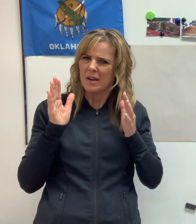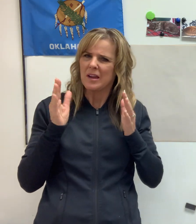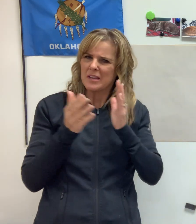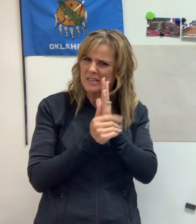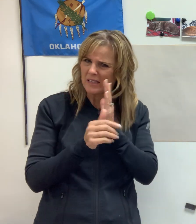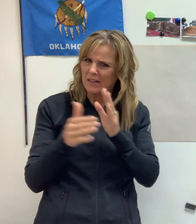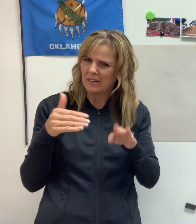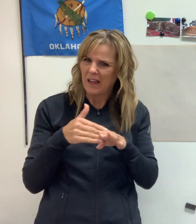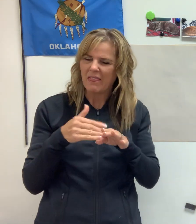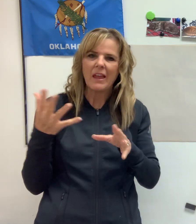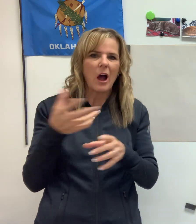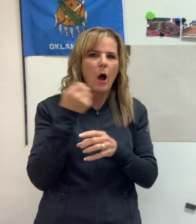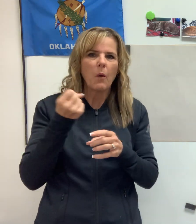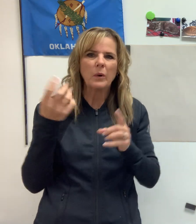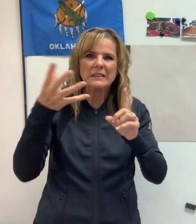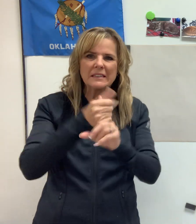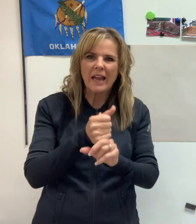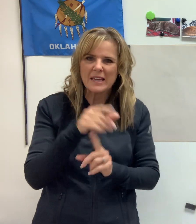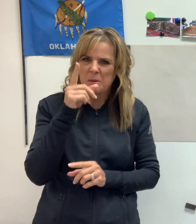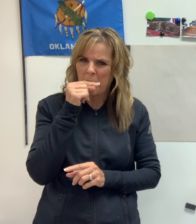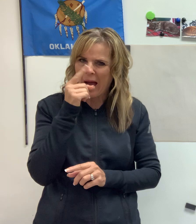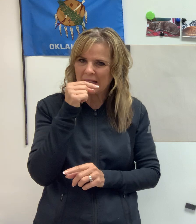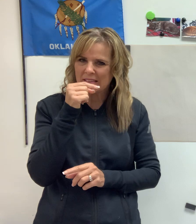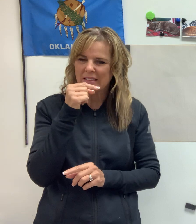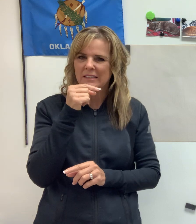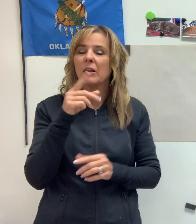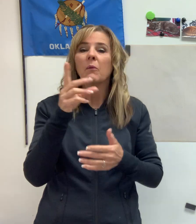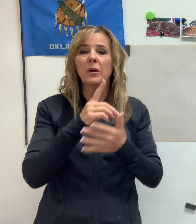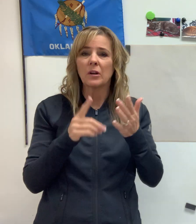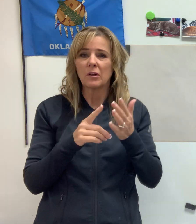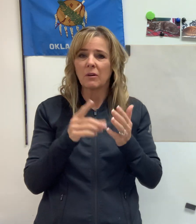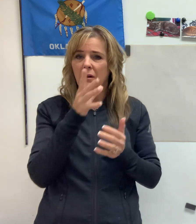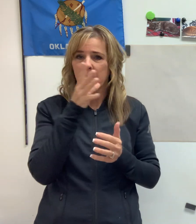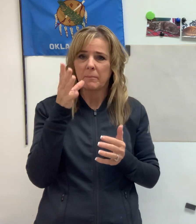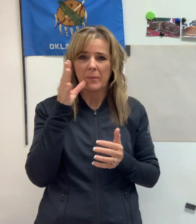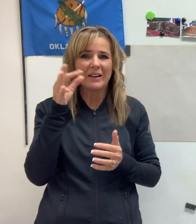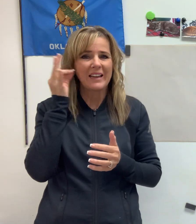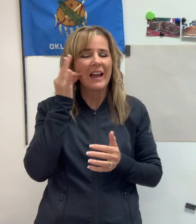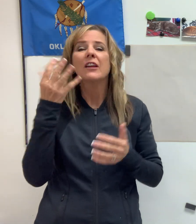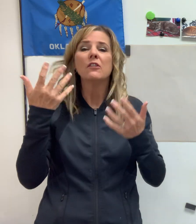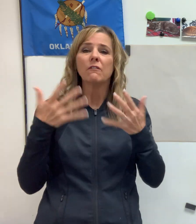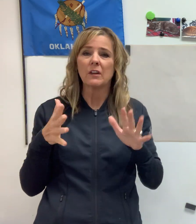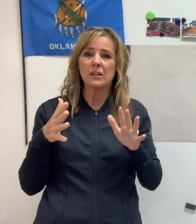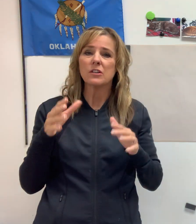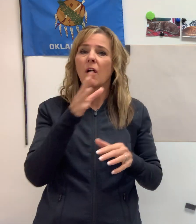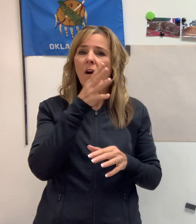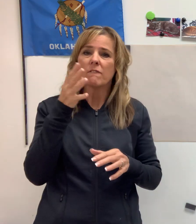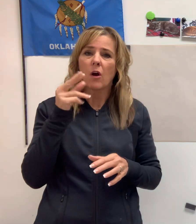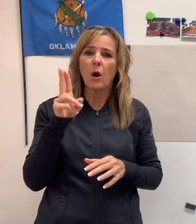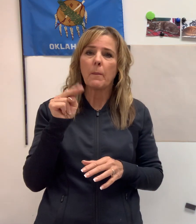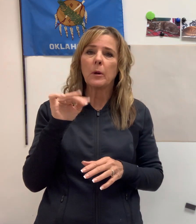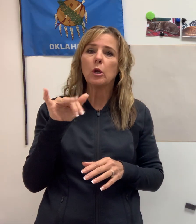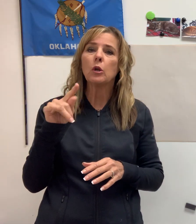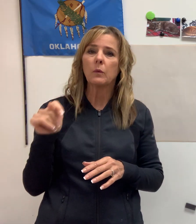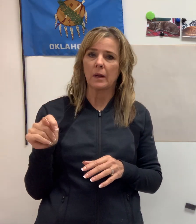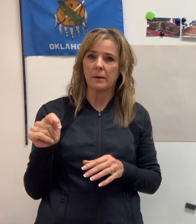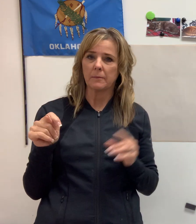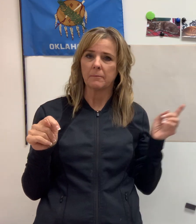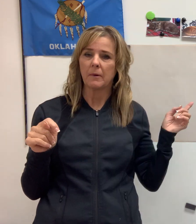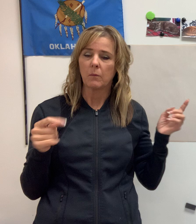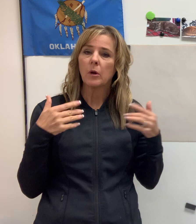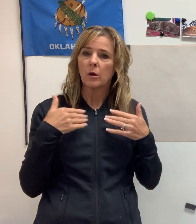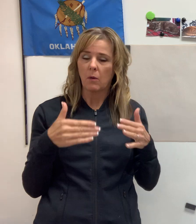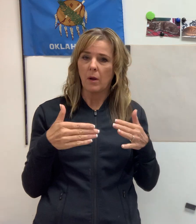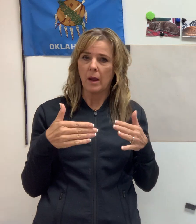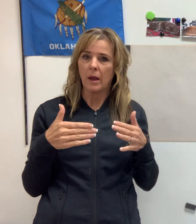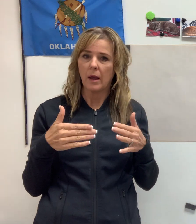there's always mice at farms. So we are going to draw our barn cat today to finish off our farm unit. So we are going to go